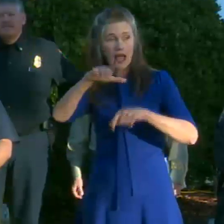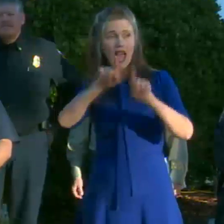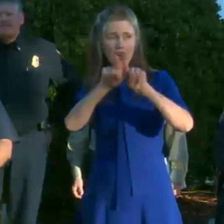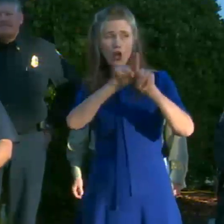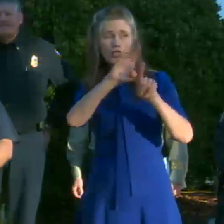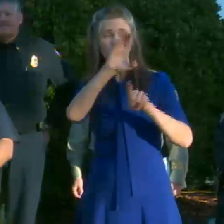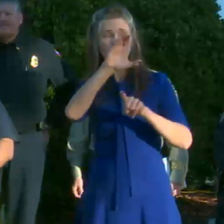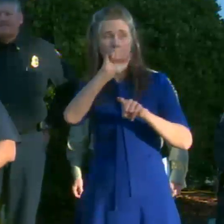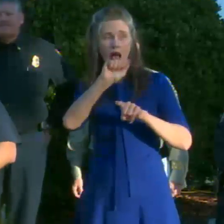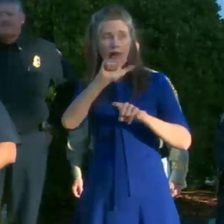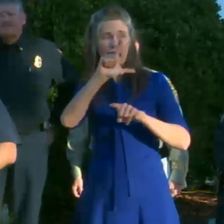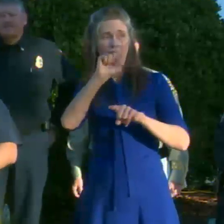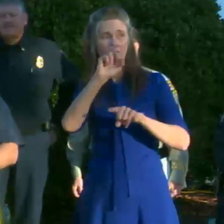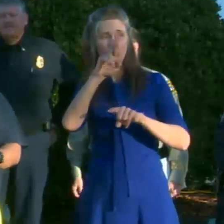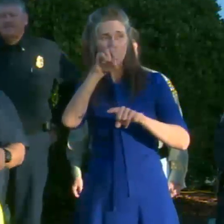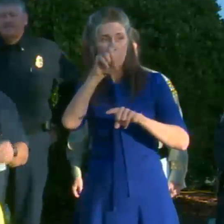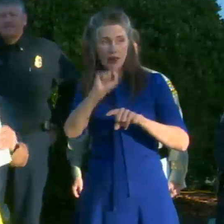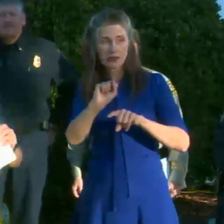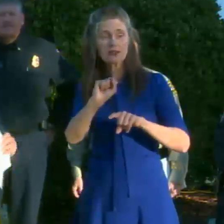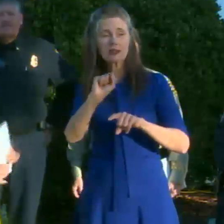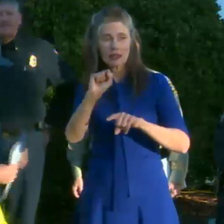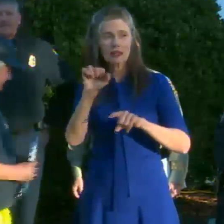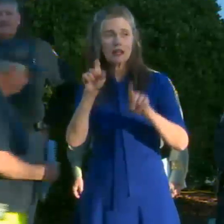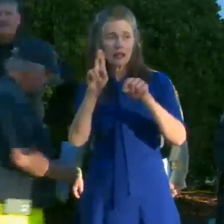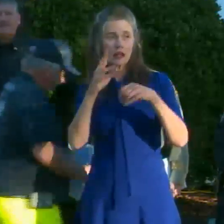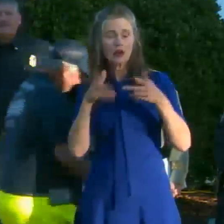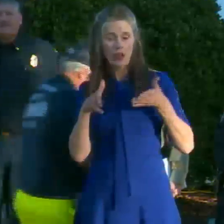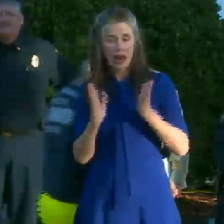up outside of the county.